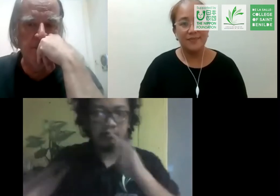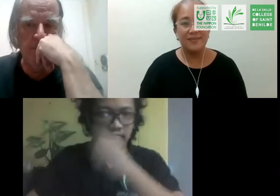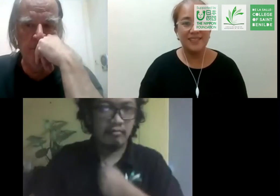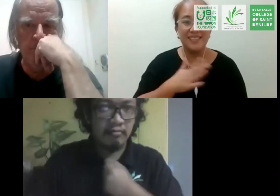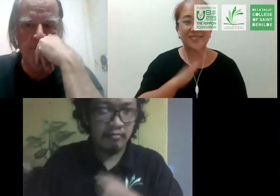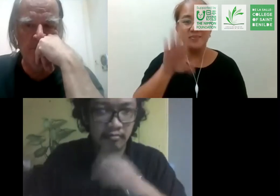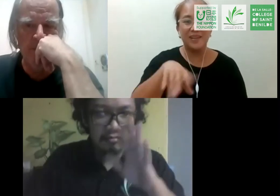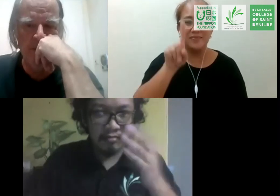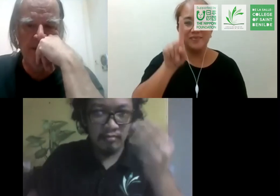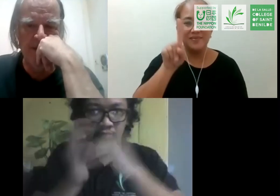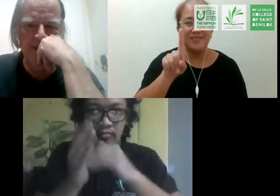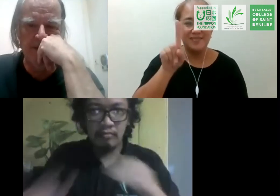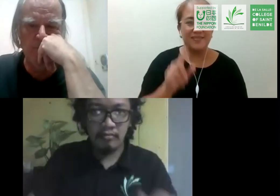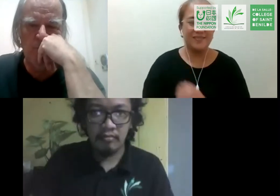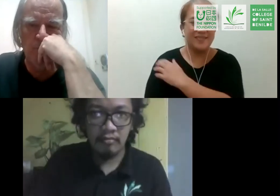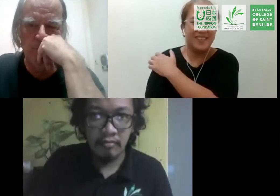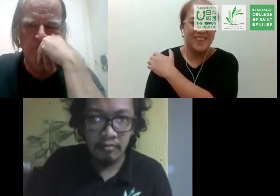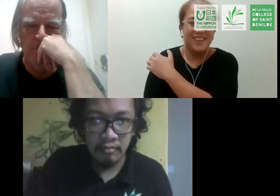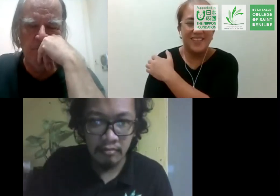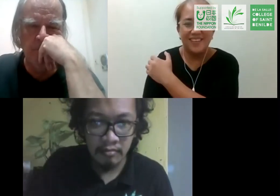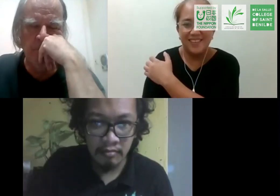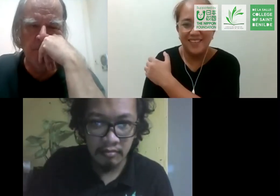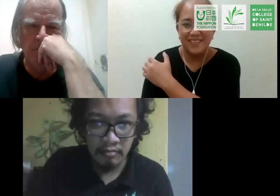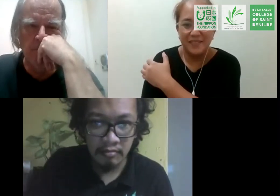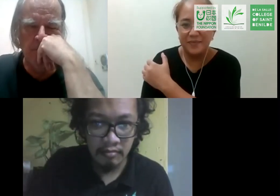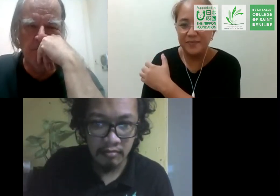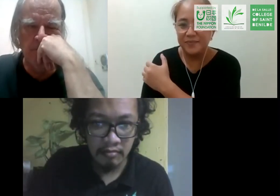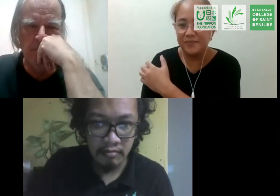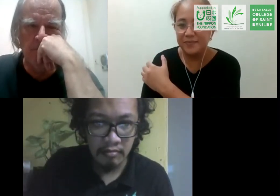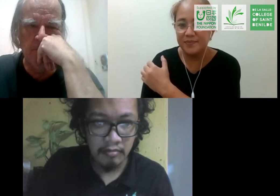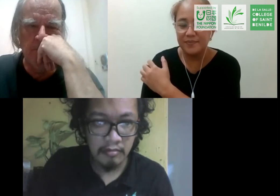Handshake? Oh, sorry. I'll put it up again.